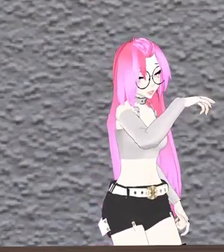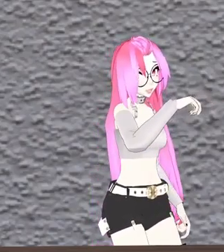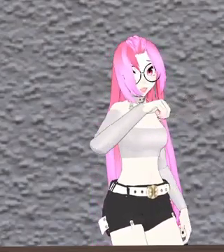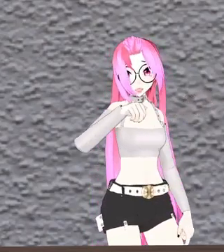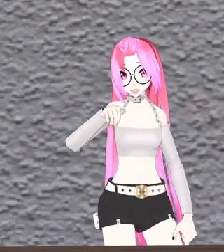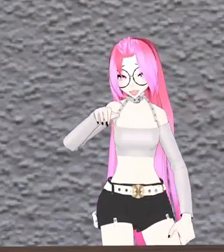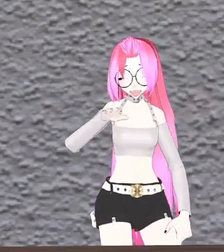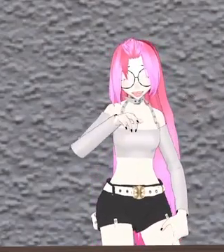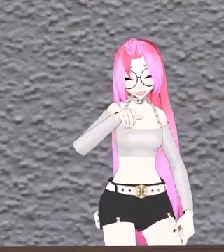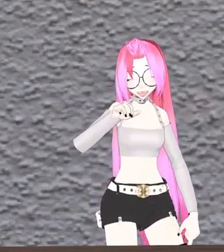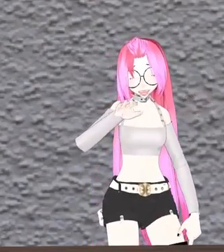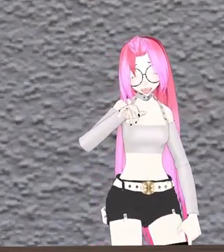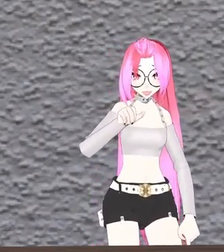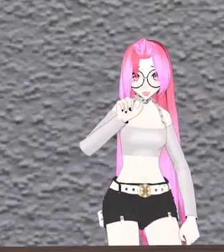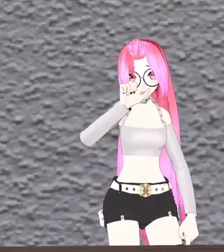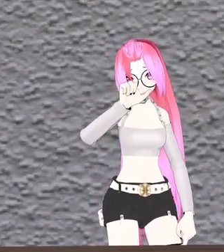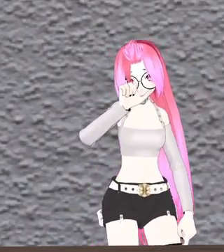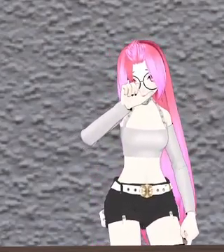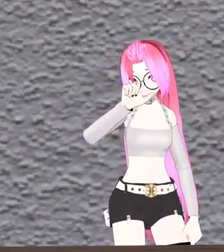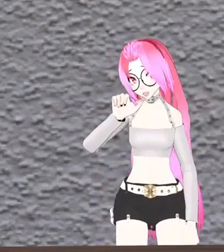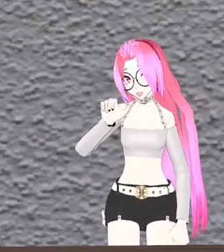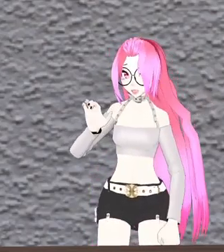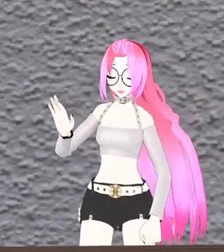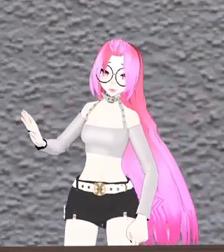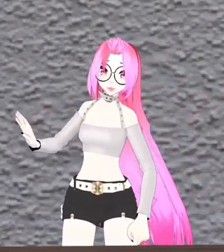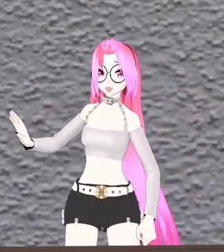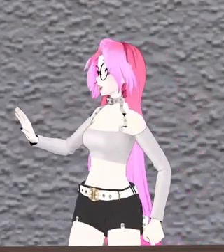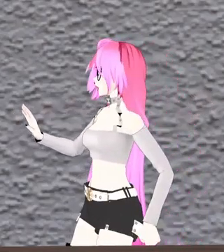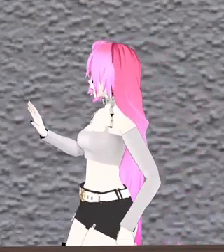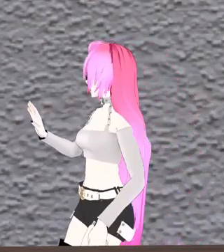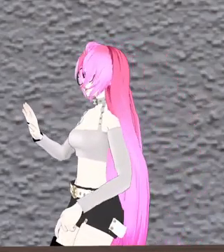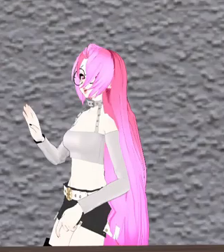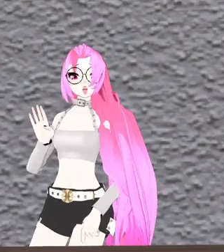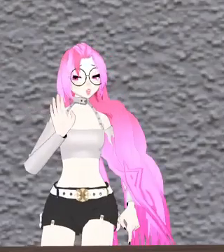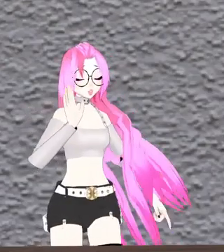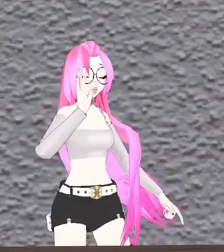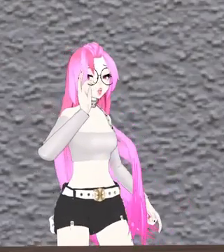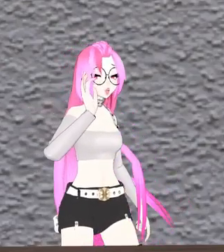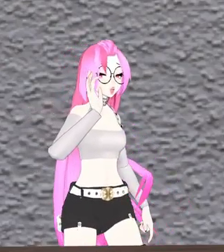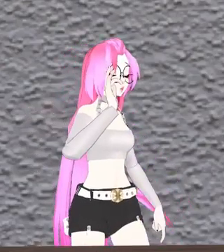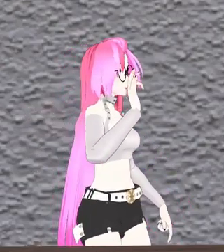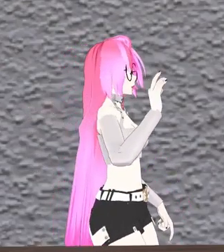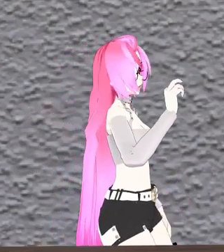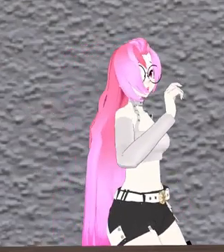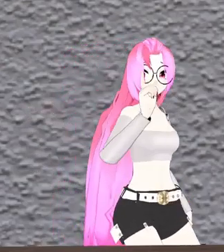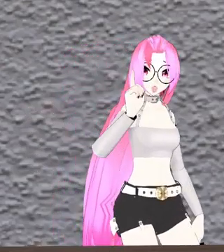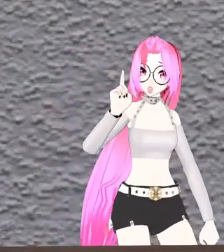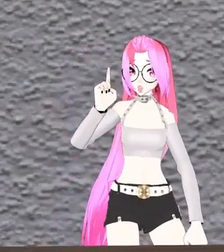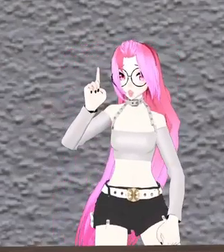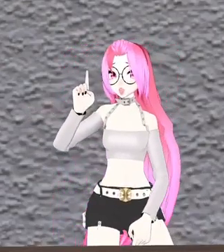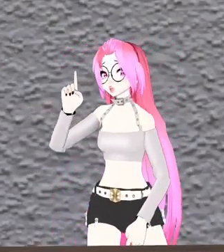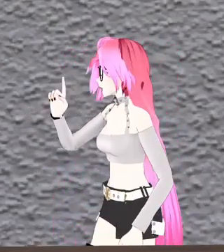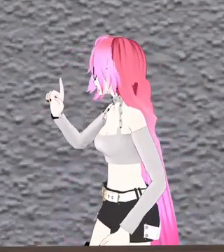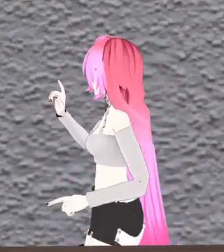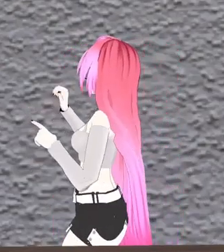when you're fingerspelling, you're not going to be like A, B, C, and then a D, and then I think